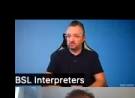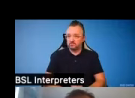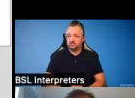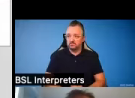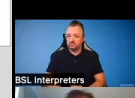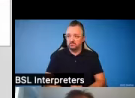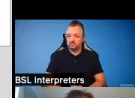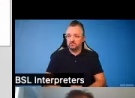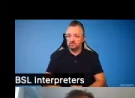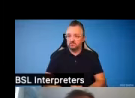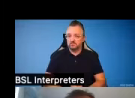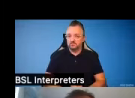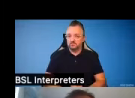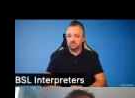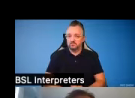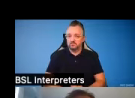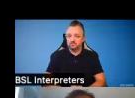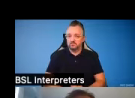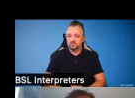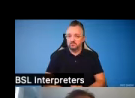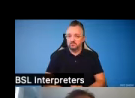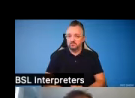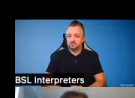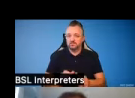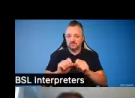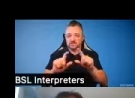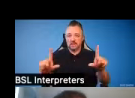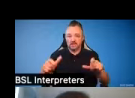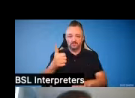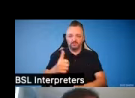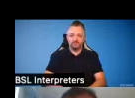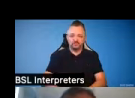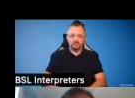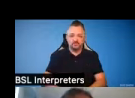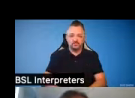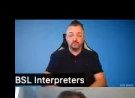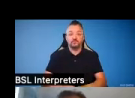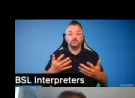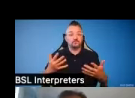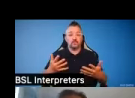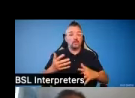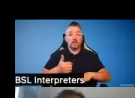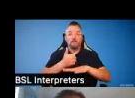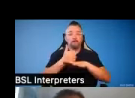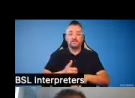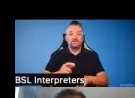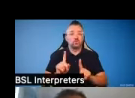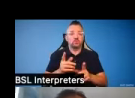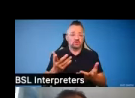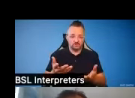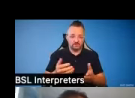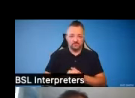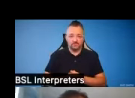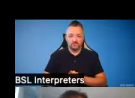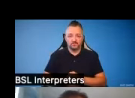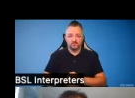great. Lewis is moving on slides. So we're on the real basics. So what is monkeypox? Next